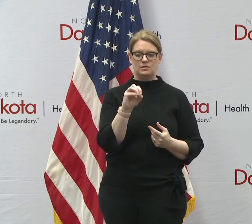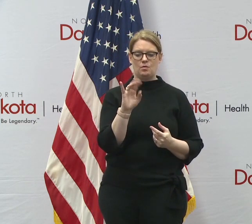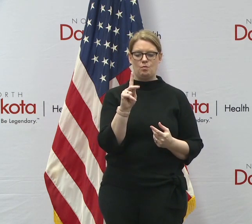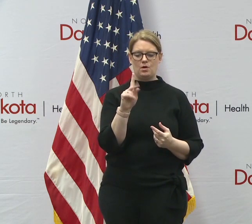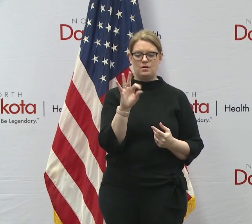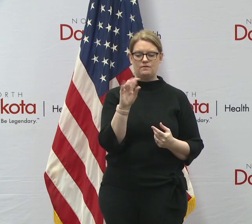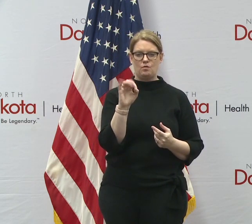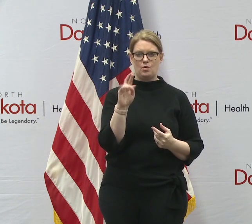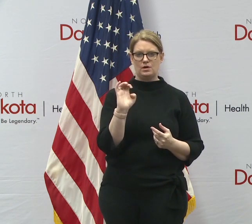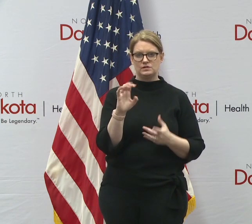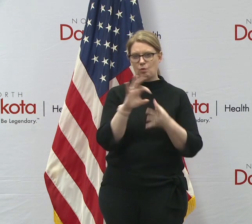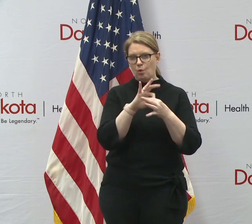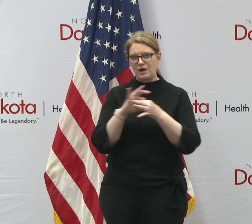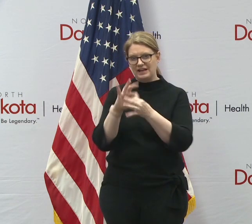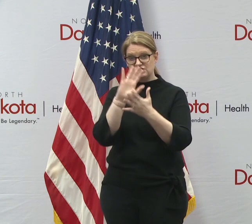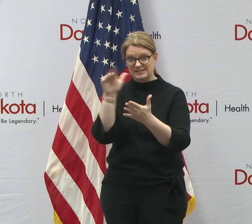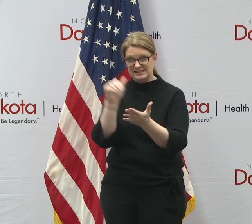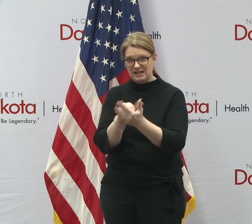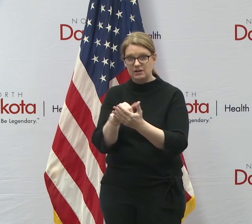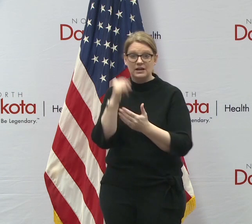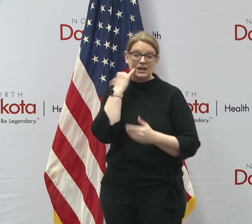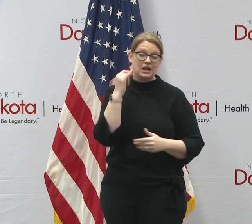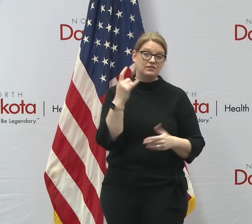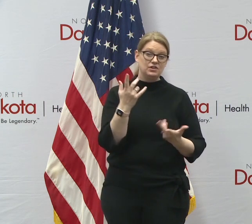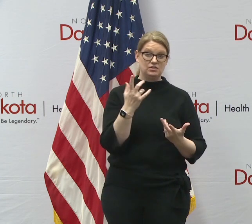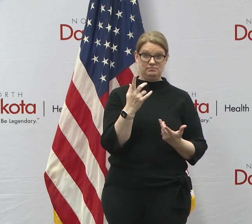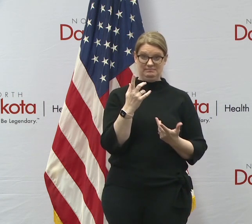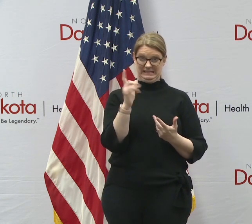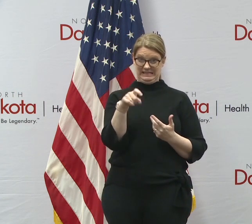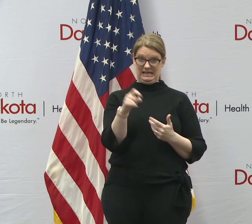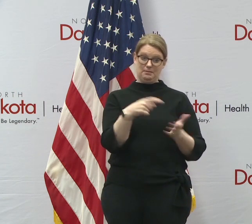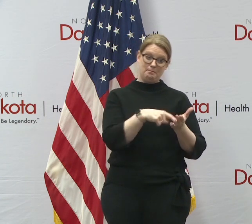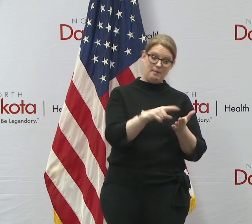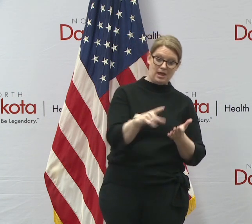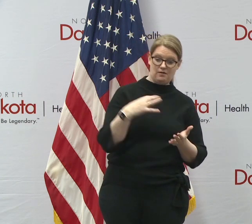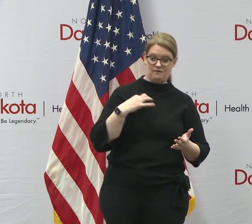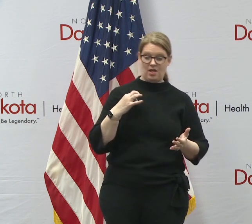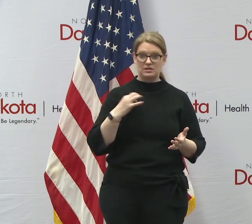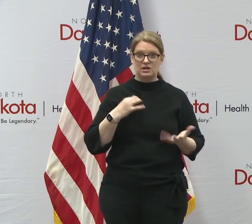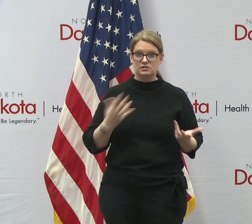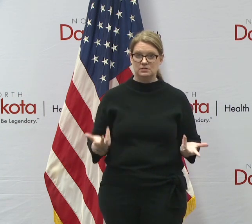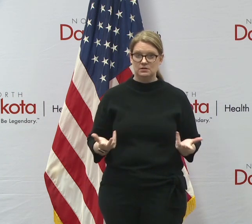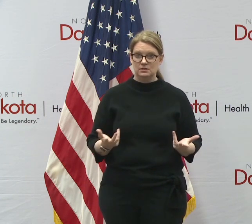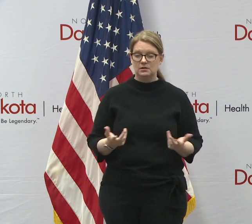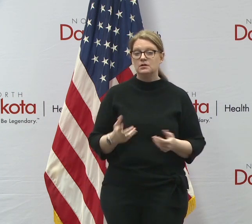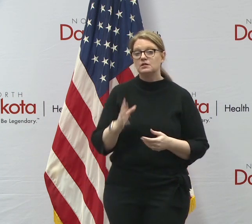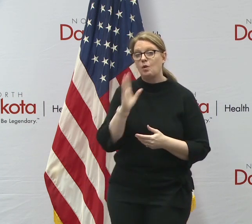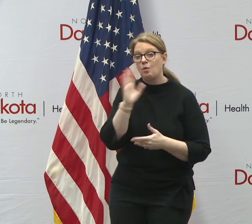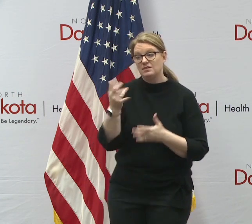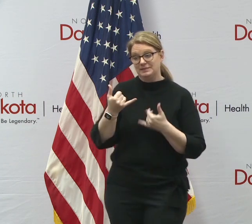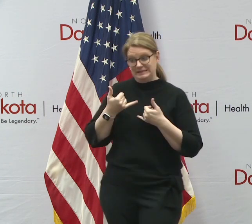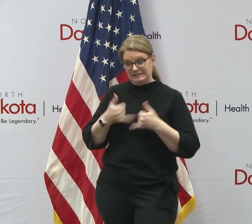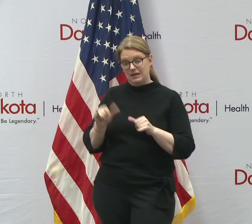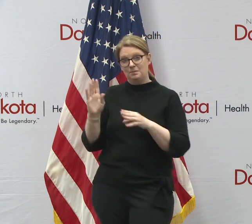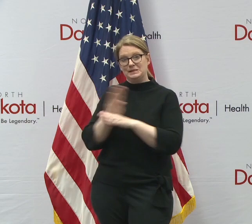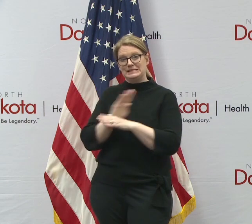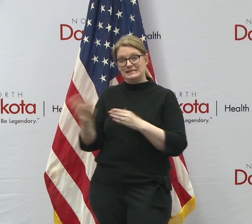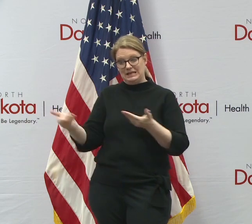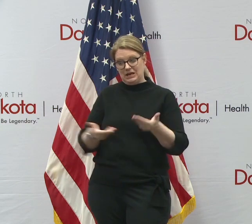Coordination Center for people that are looking for either paid or volunteer ways to contribute, that there are still businesses that are hiring. So again,